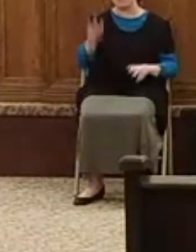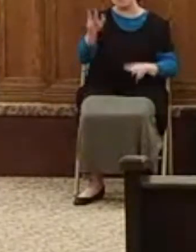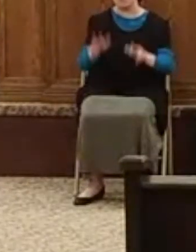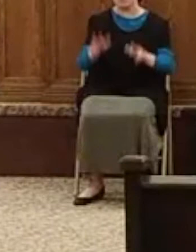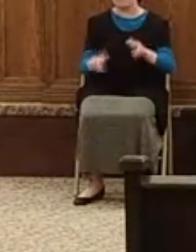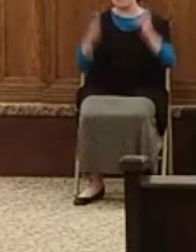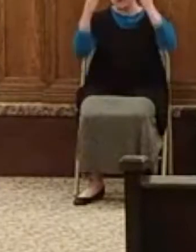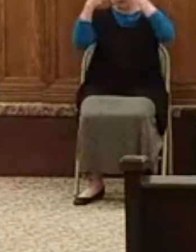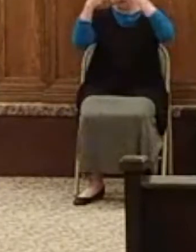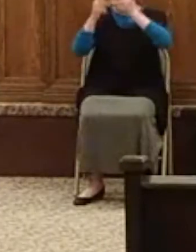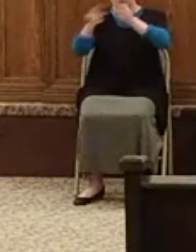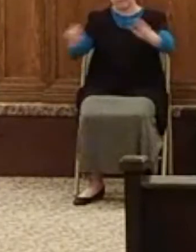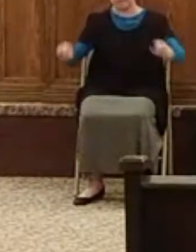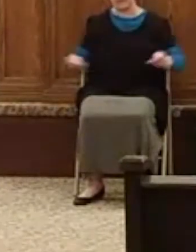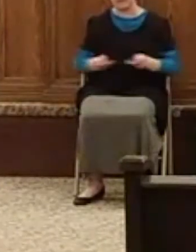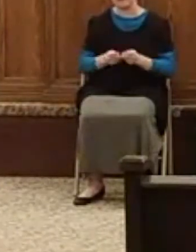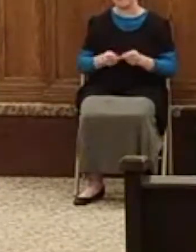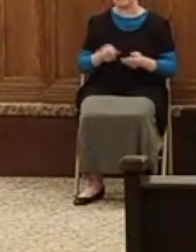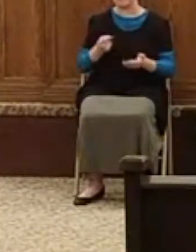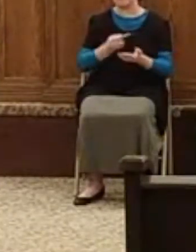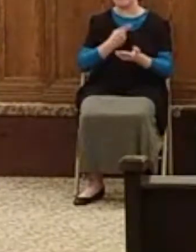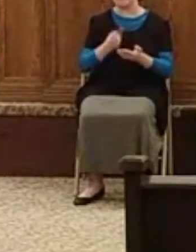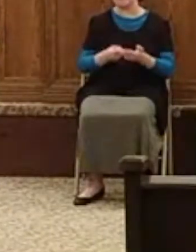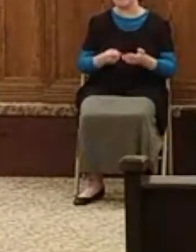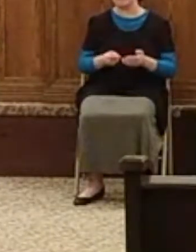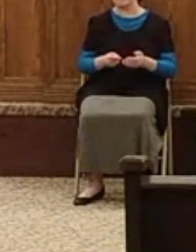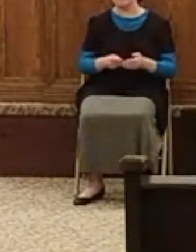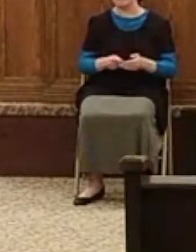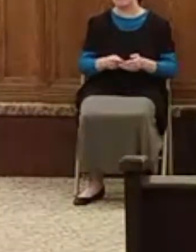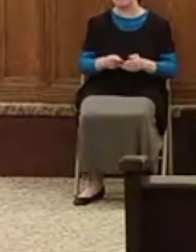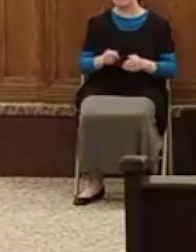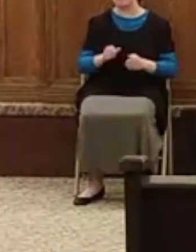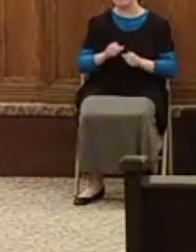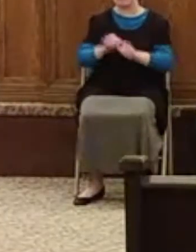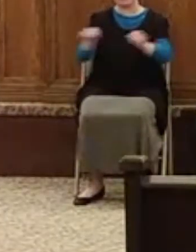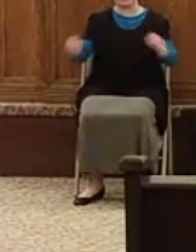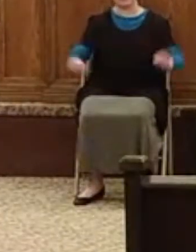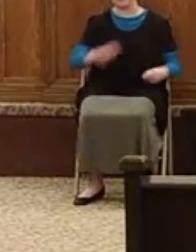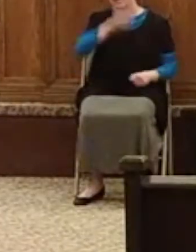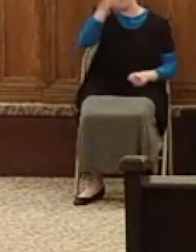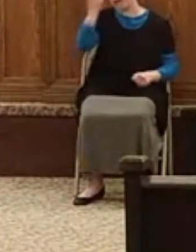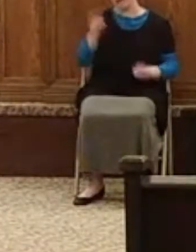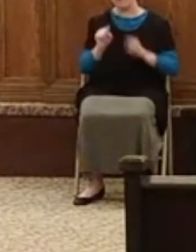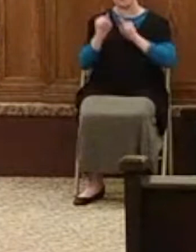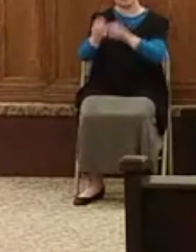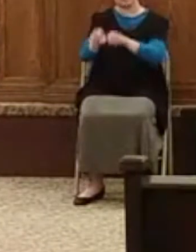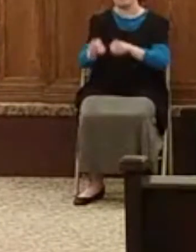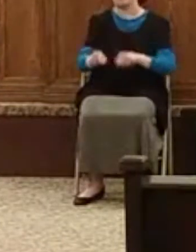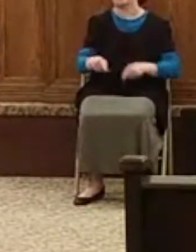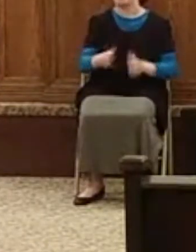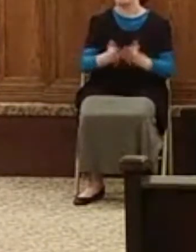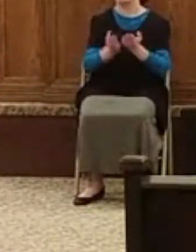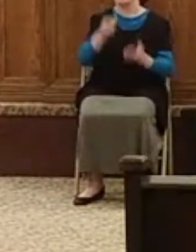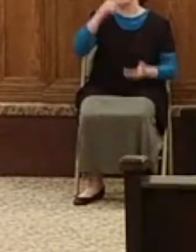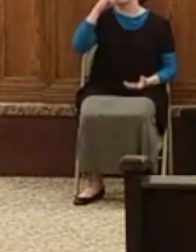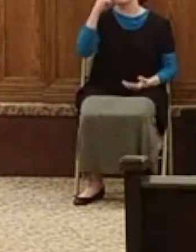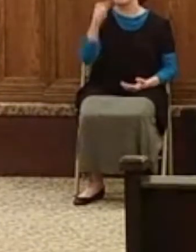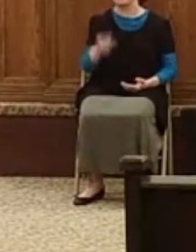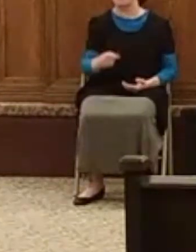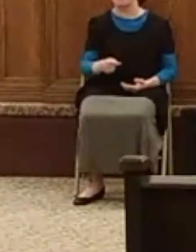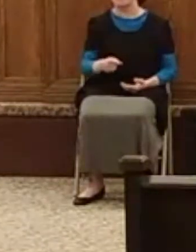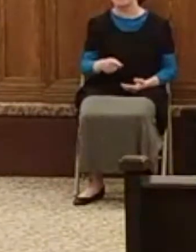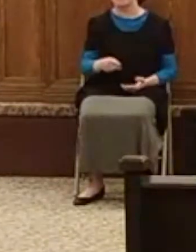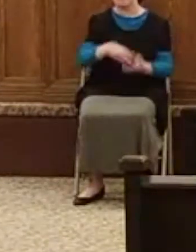though he walk in dark places in some times, though he goes to areas that he should have never went to, the Bible